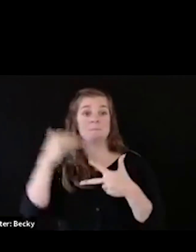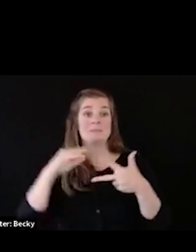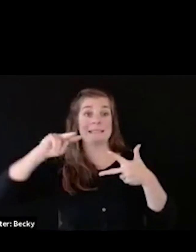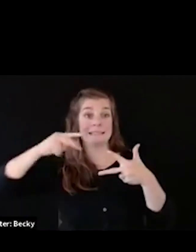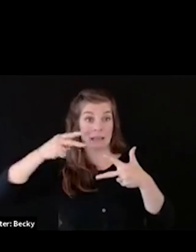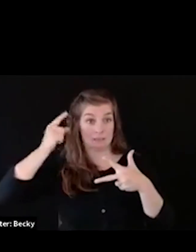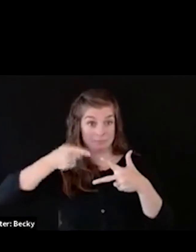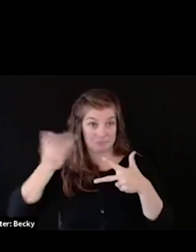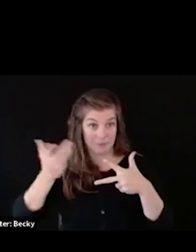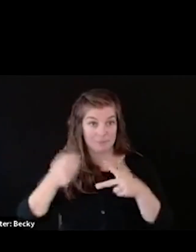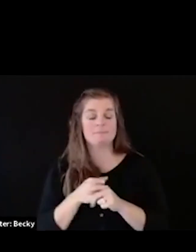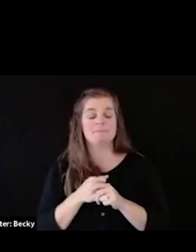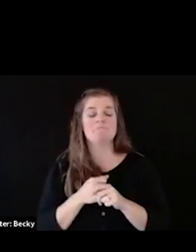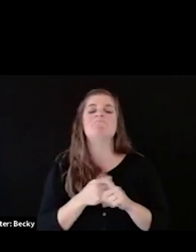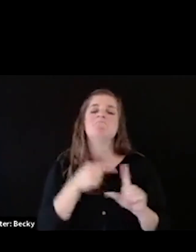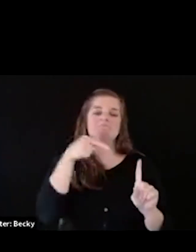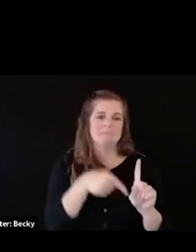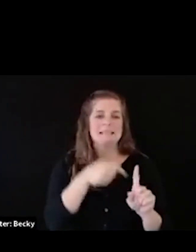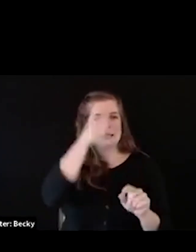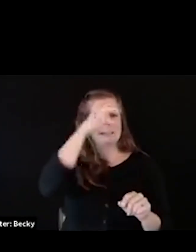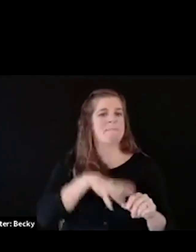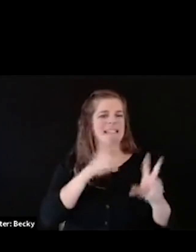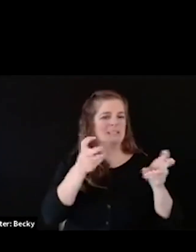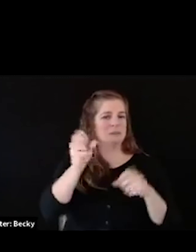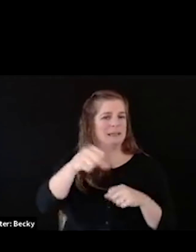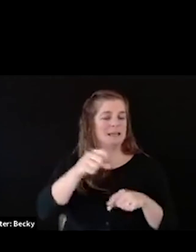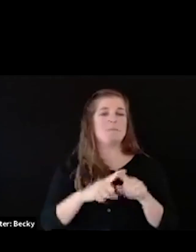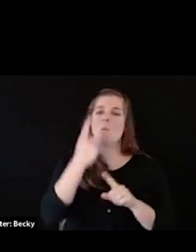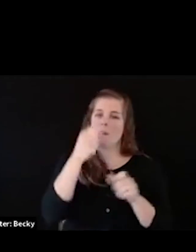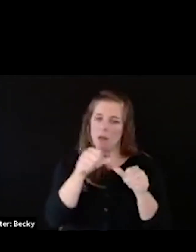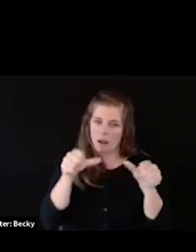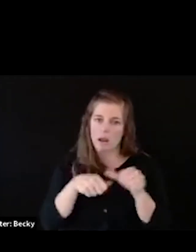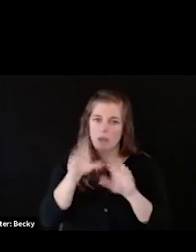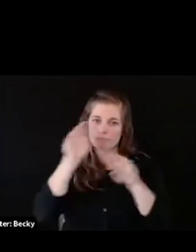I think these are men's issues, but in particular, one of the areas that I have focused on